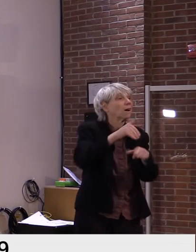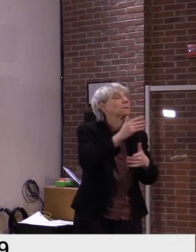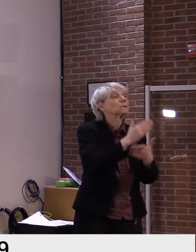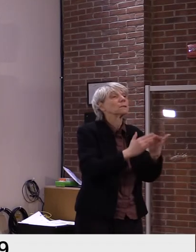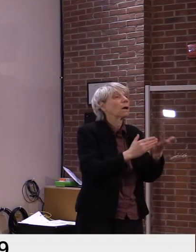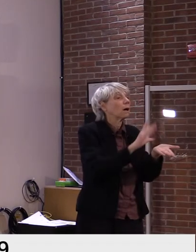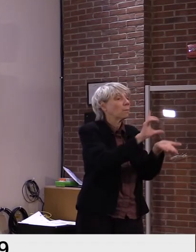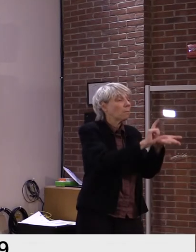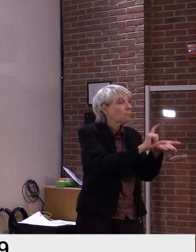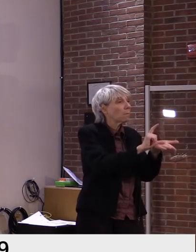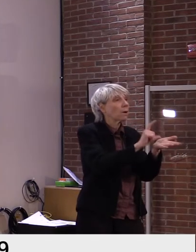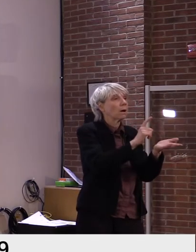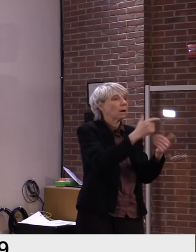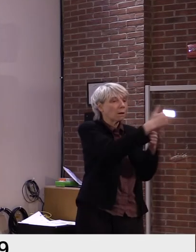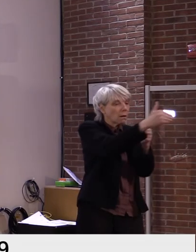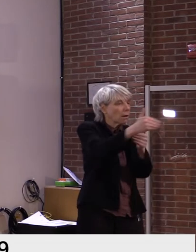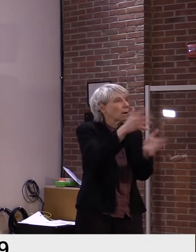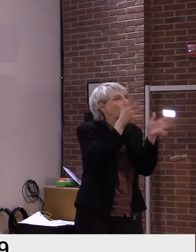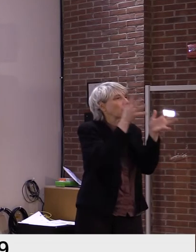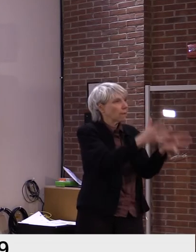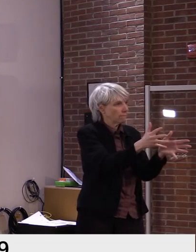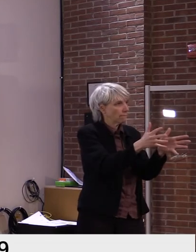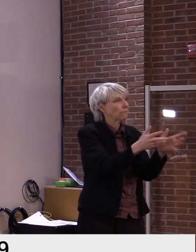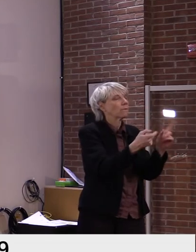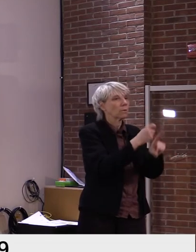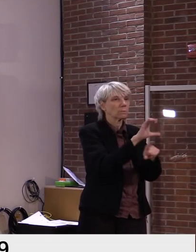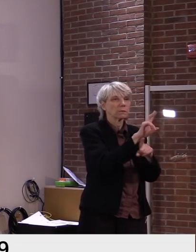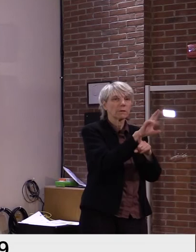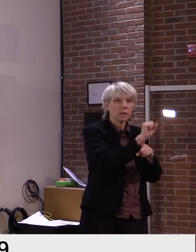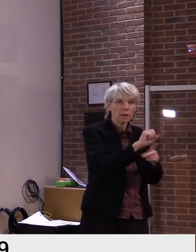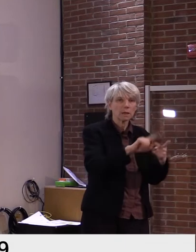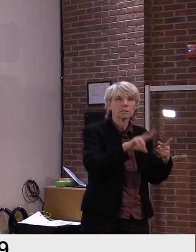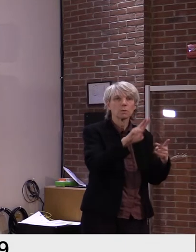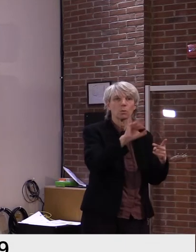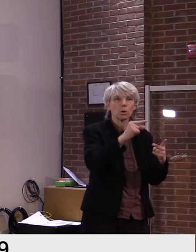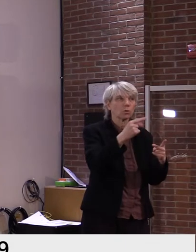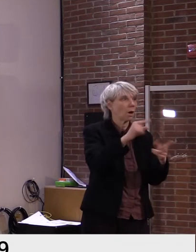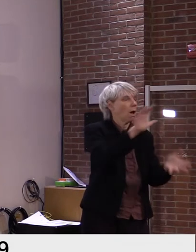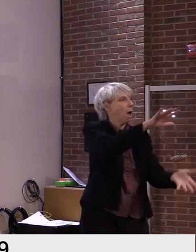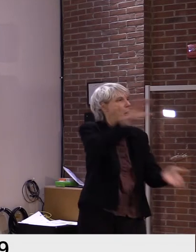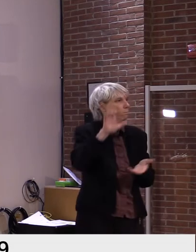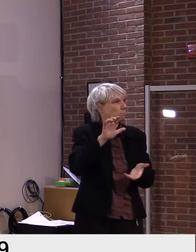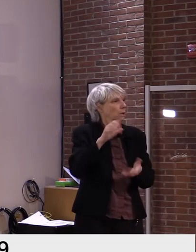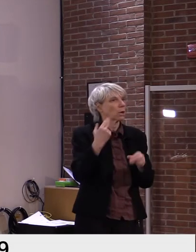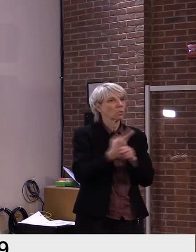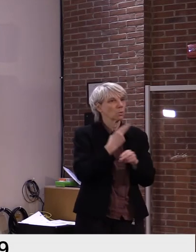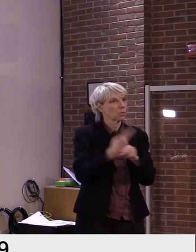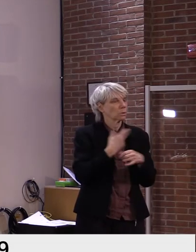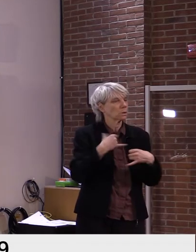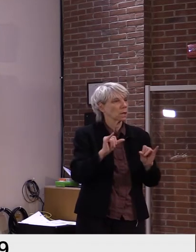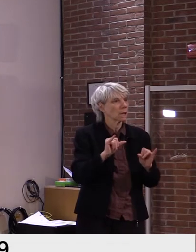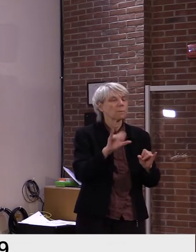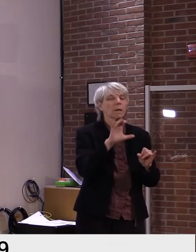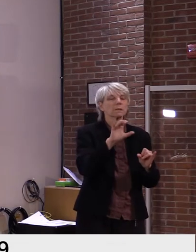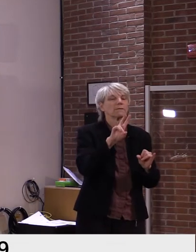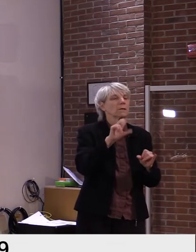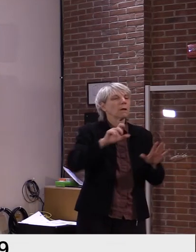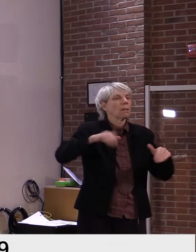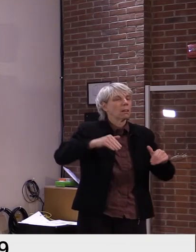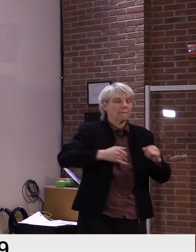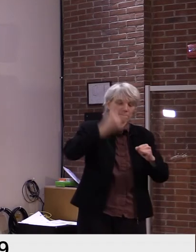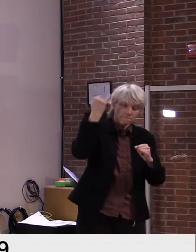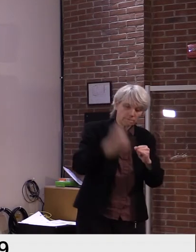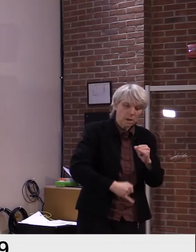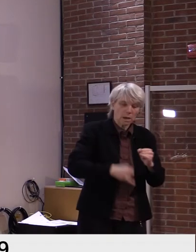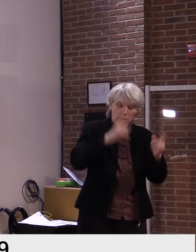long-term care program from CVS, as we have with Walgreens, but we are still in discussions with CVS.